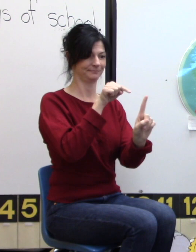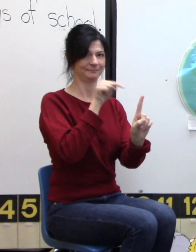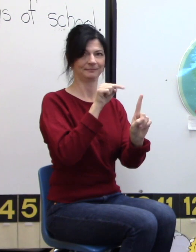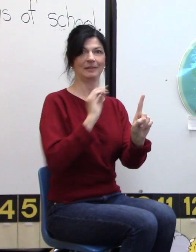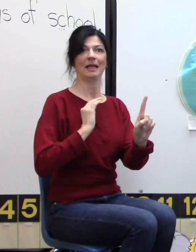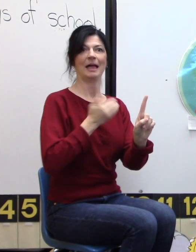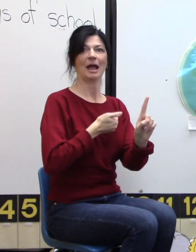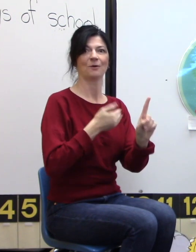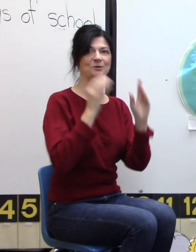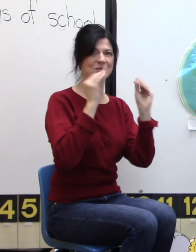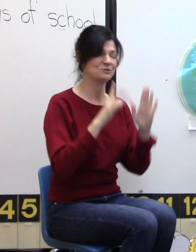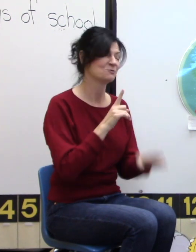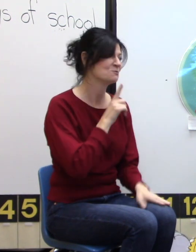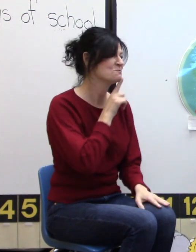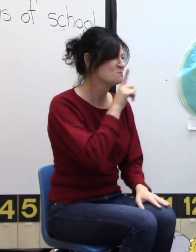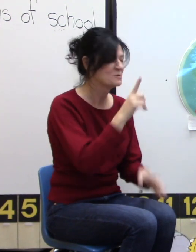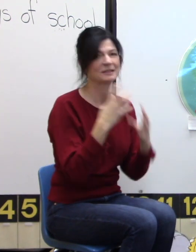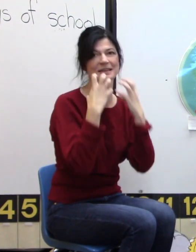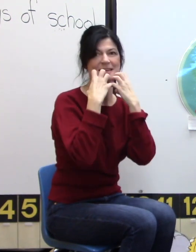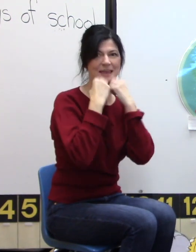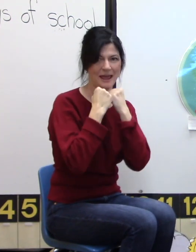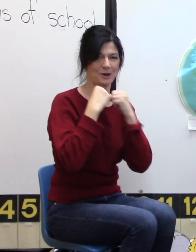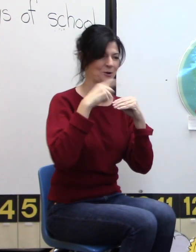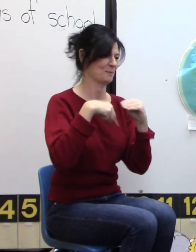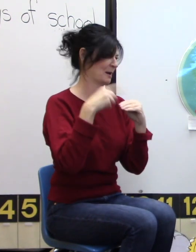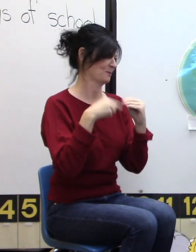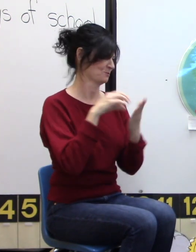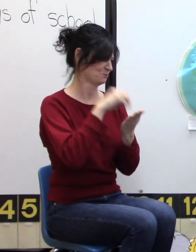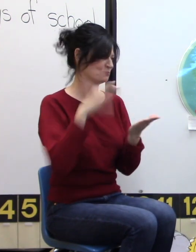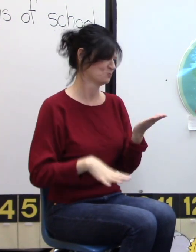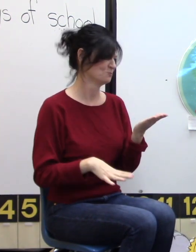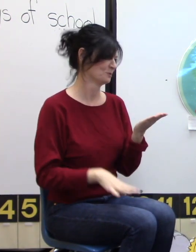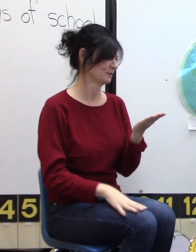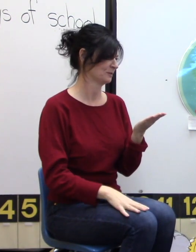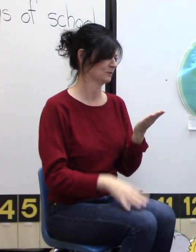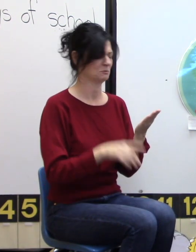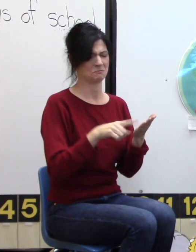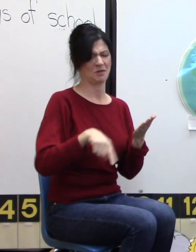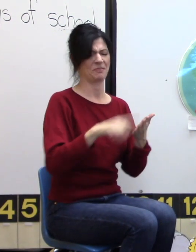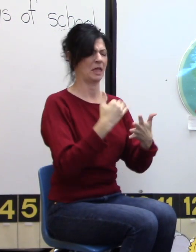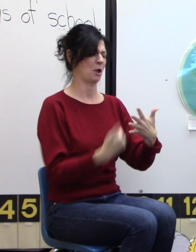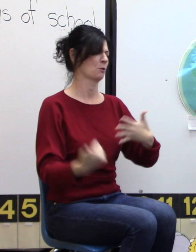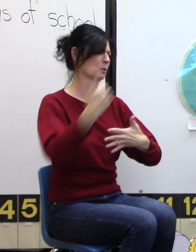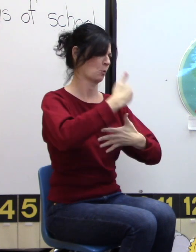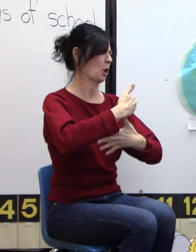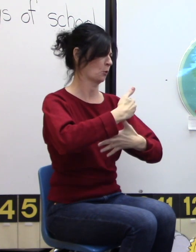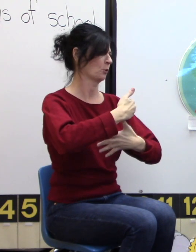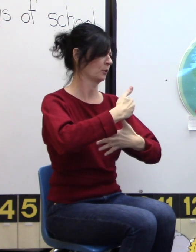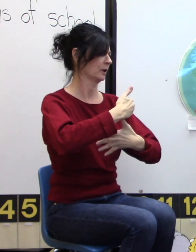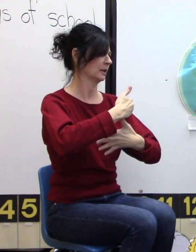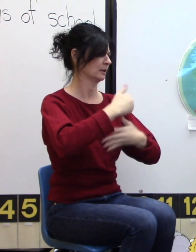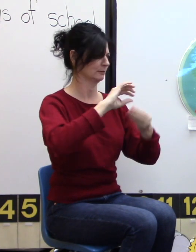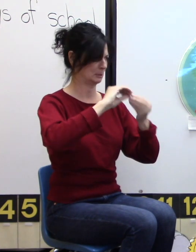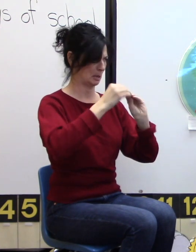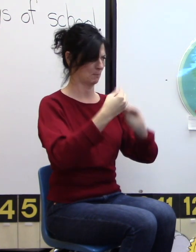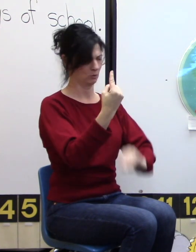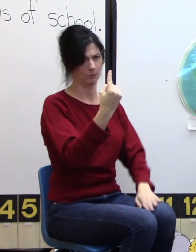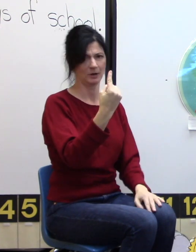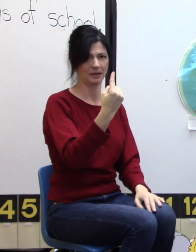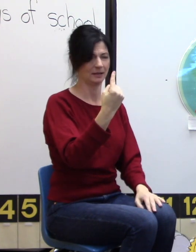Well, our teachers really care about the students, They are their priority. It's their